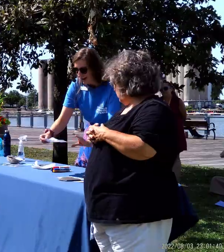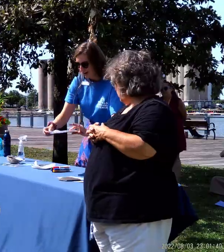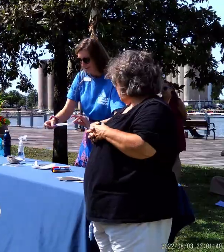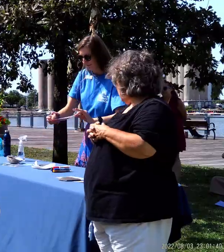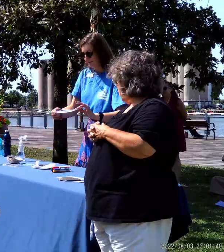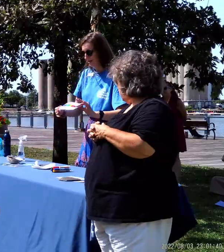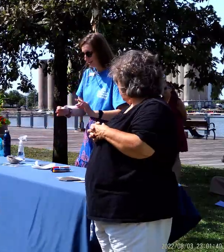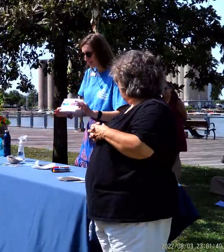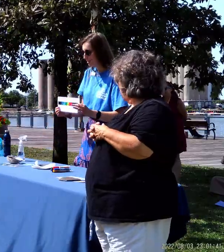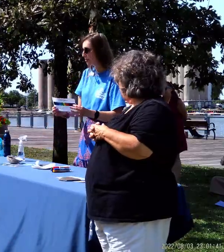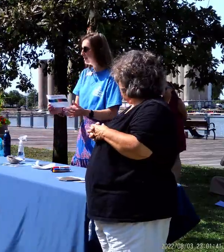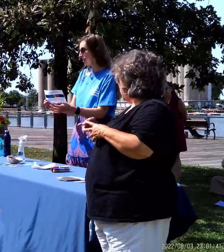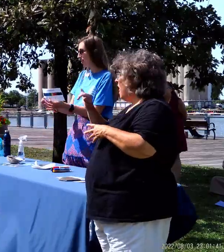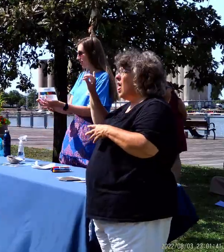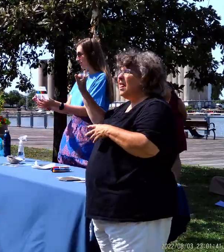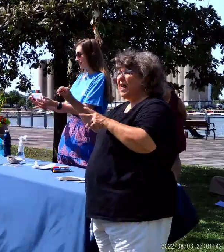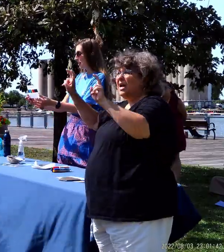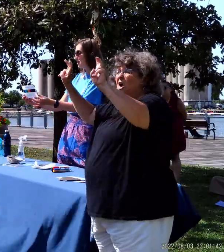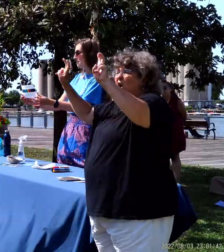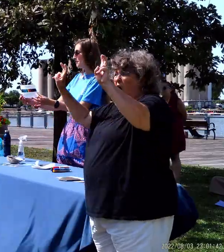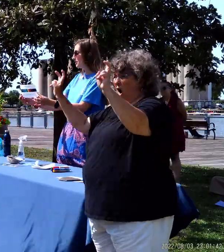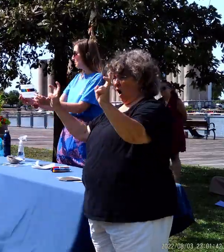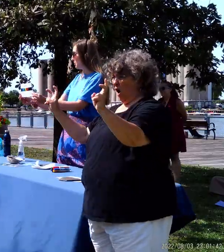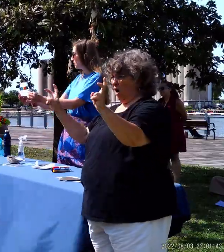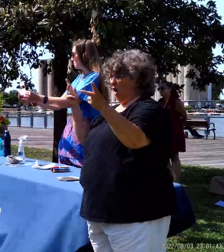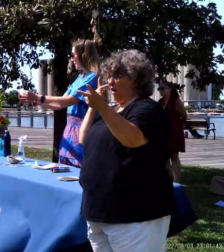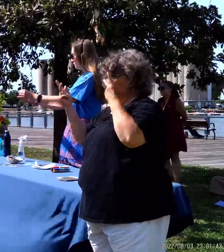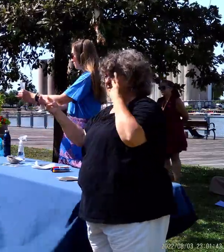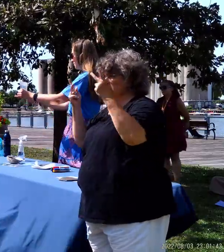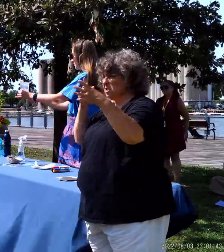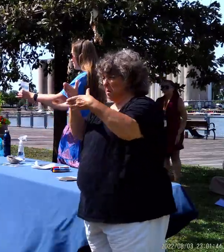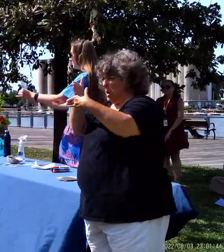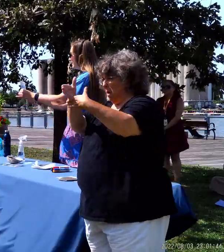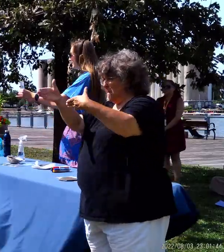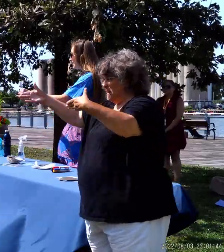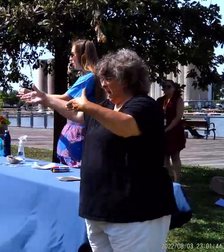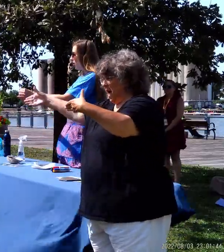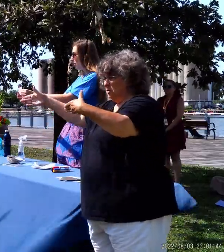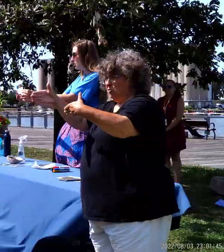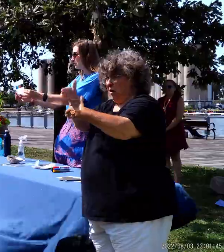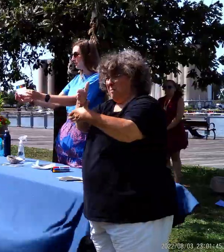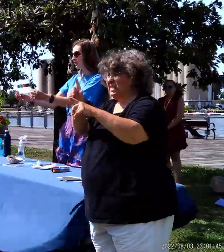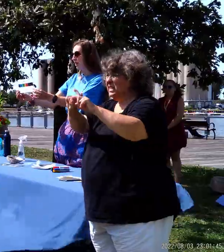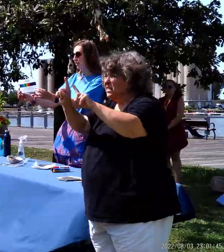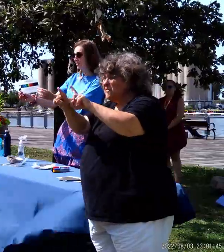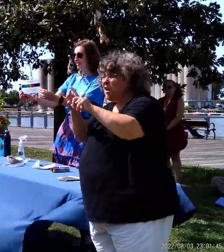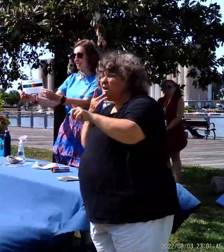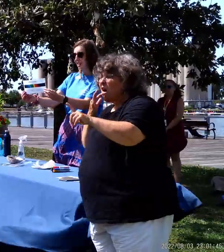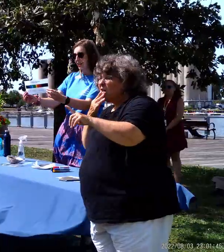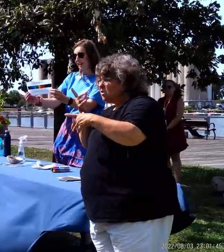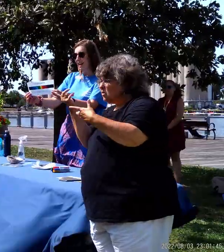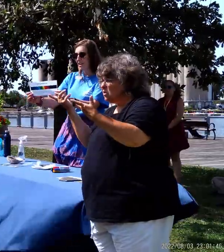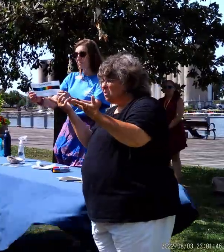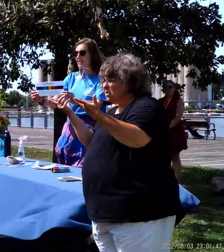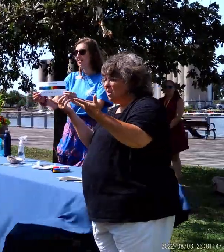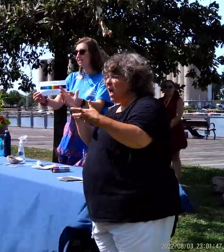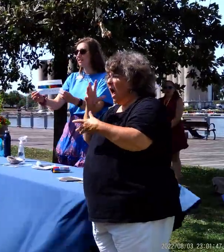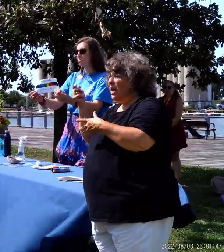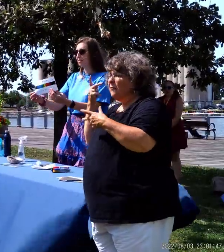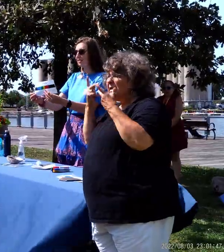I have, this is what is called the visible spectrum. So we can see all those different colors,